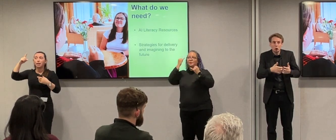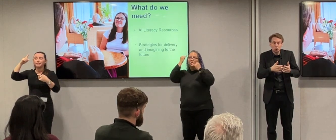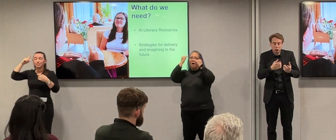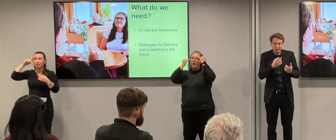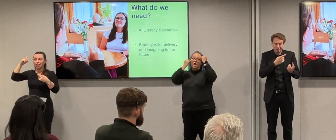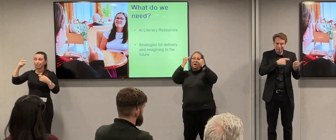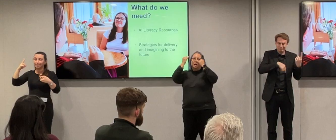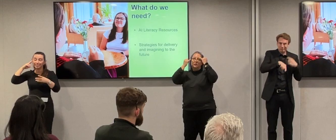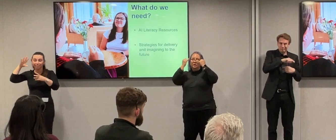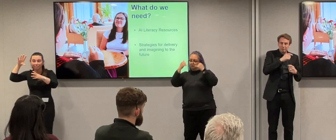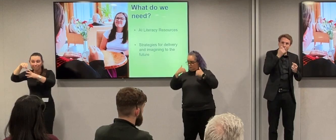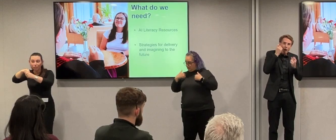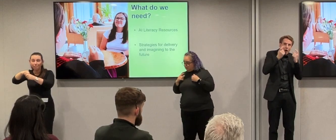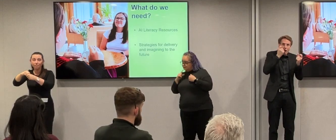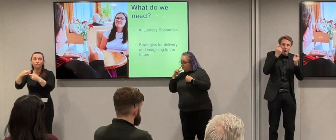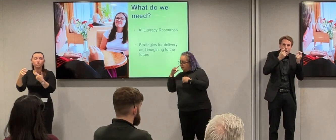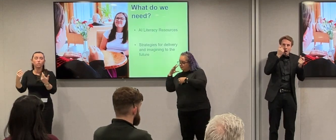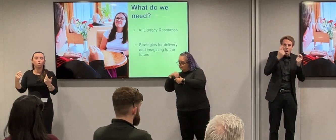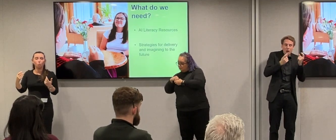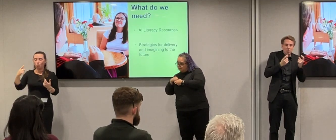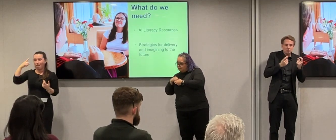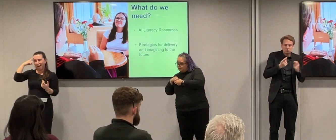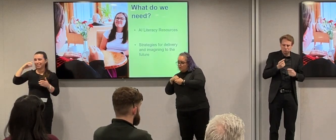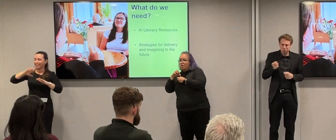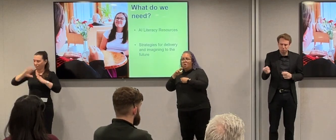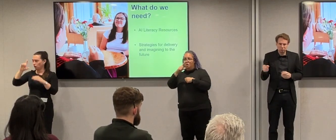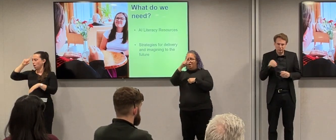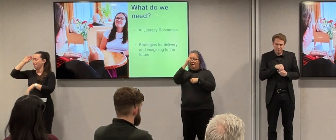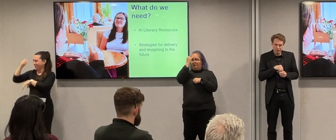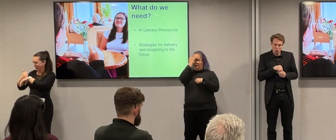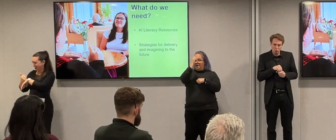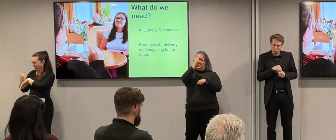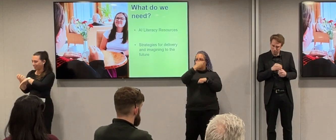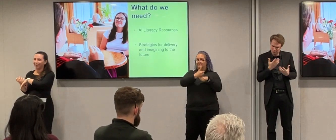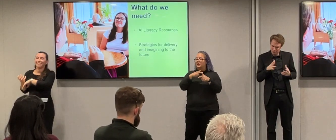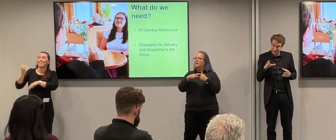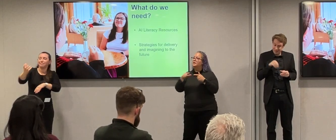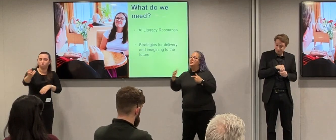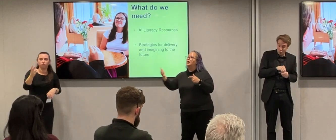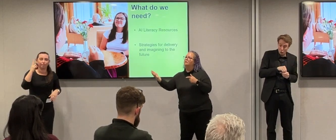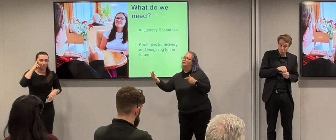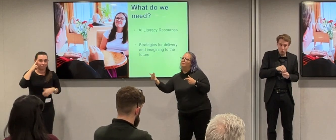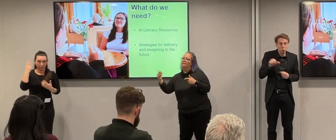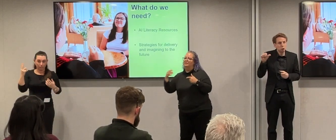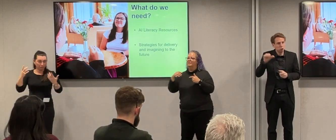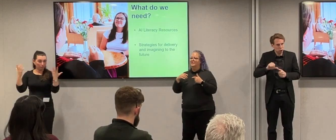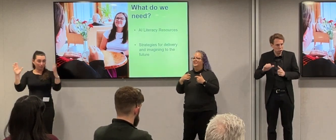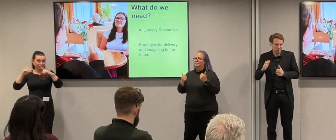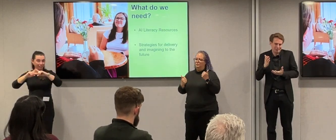people involved, or is the idea already set from the outset? So,